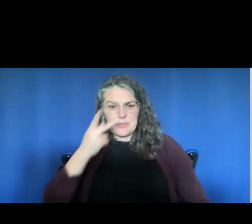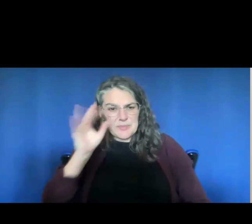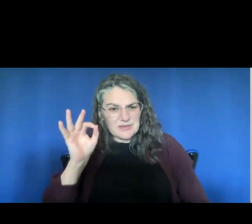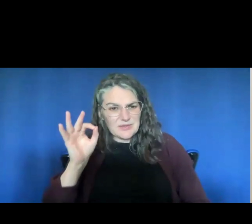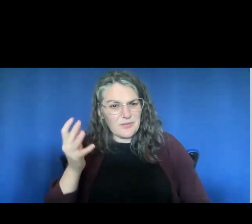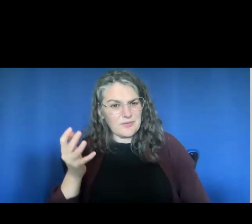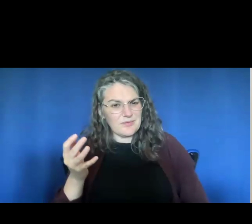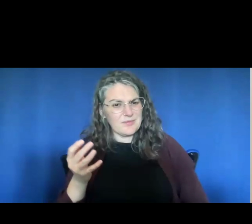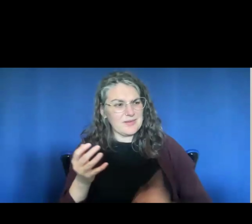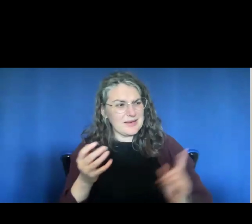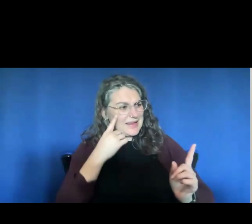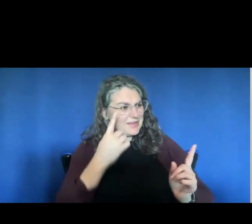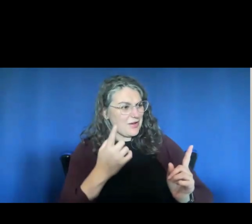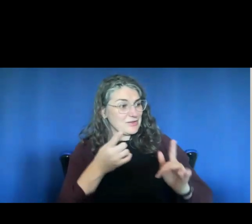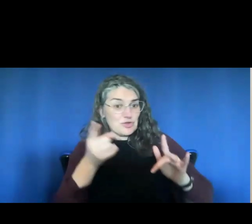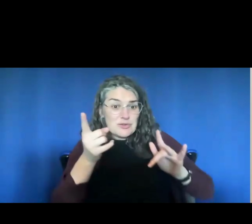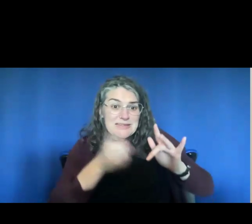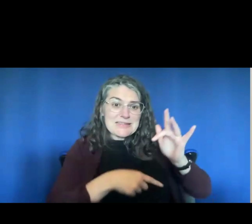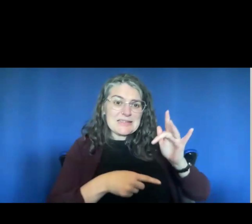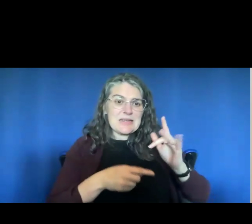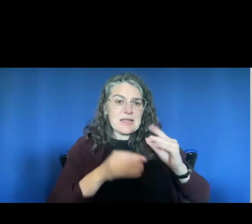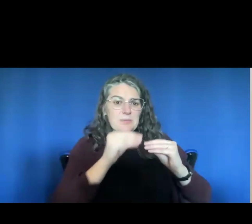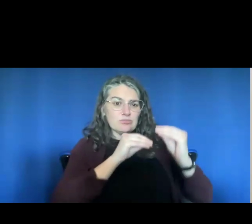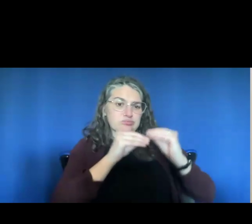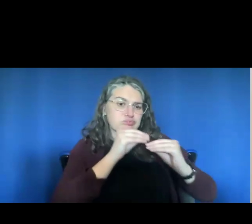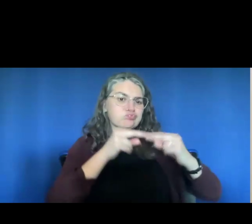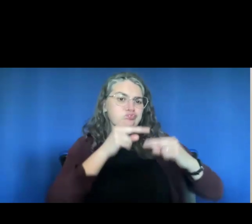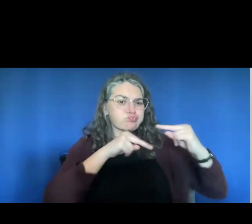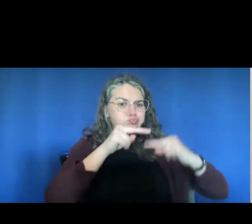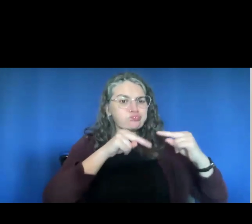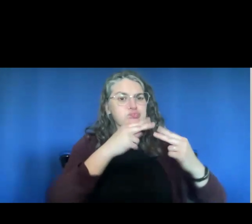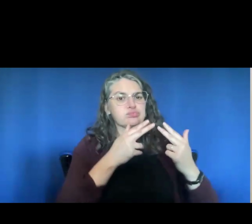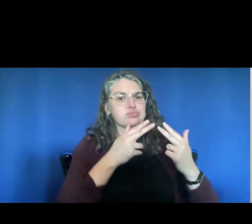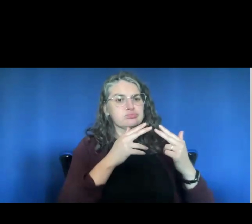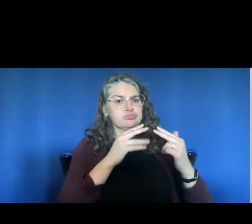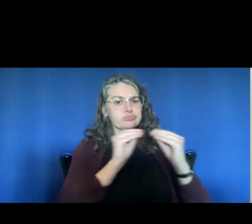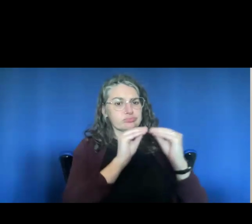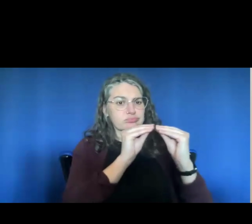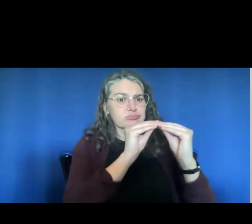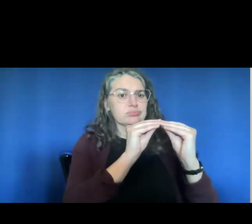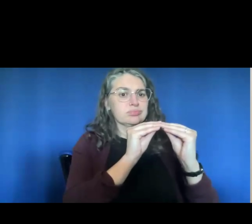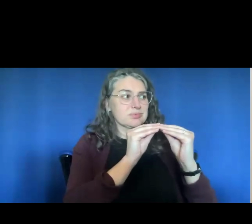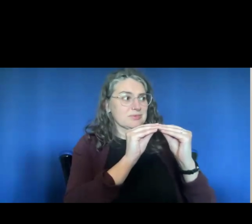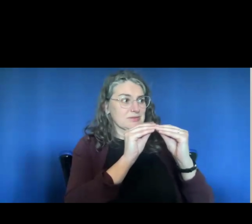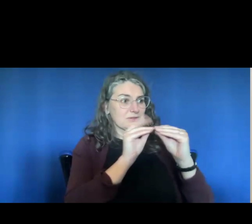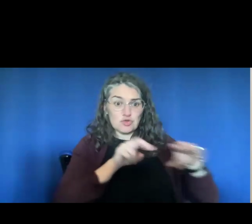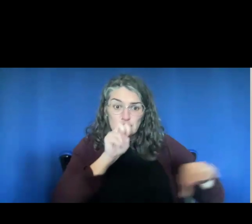what he wanted was an appropriate course of events? I refused to see him again.